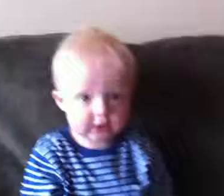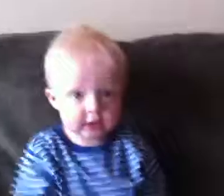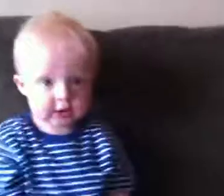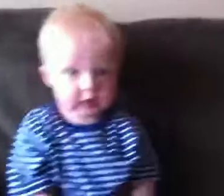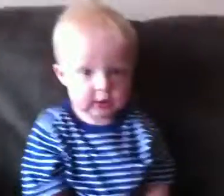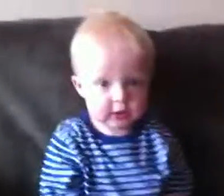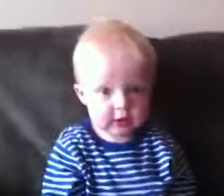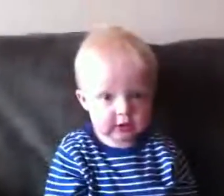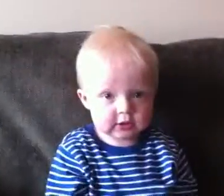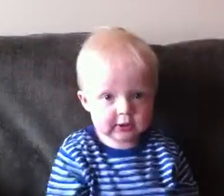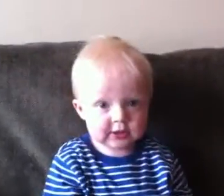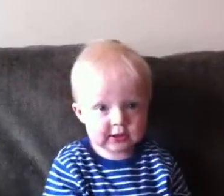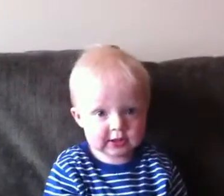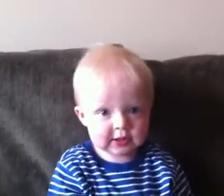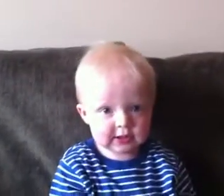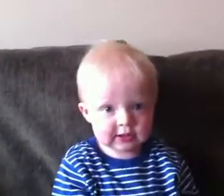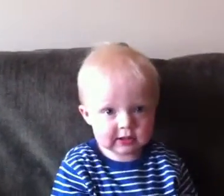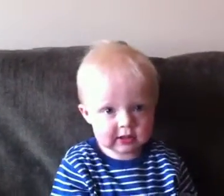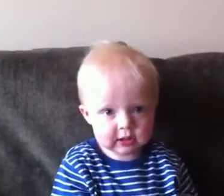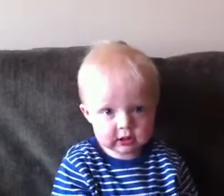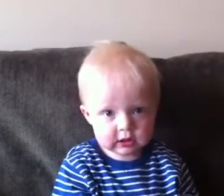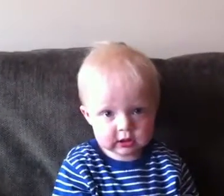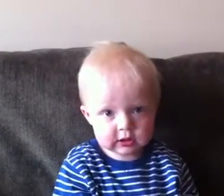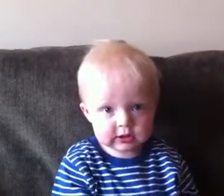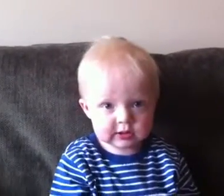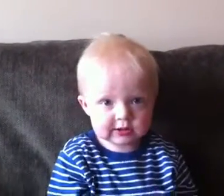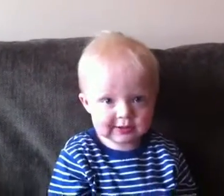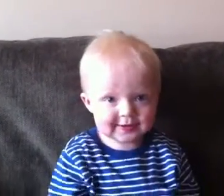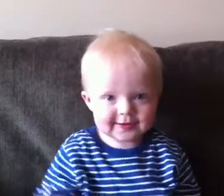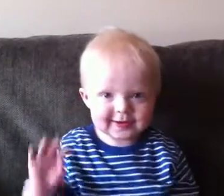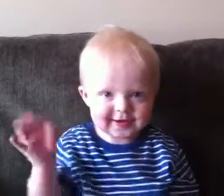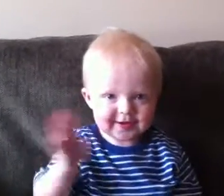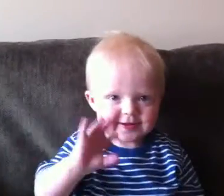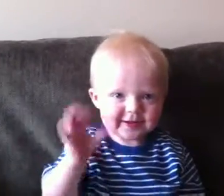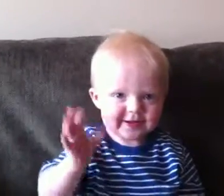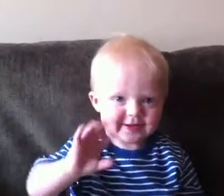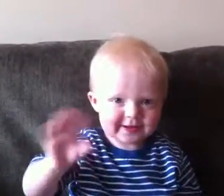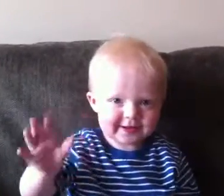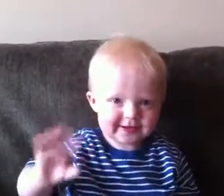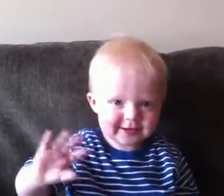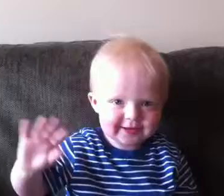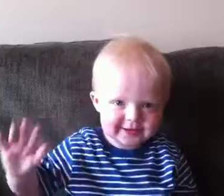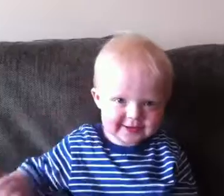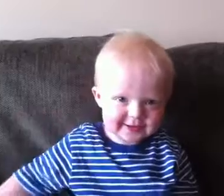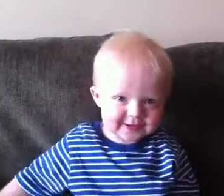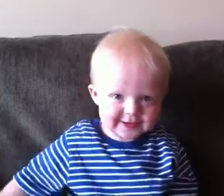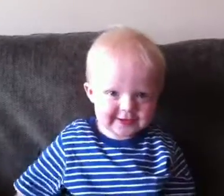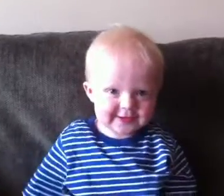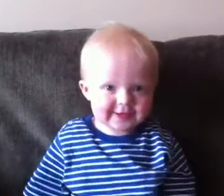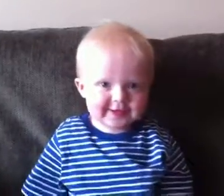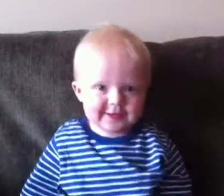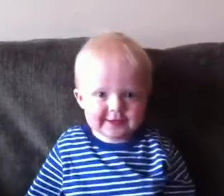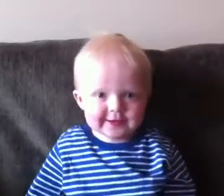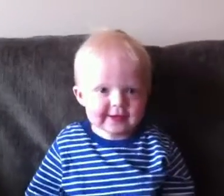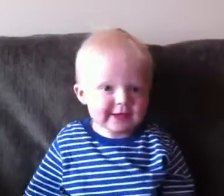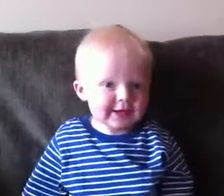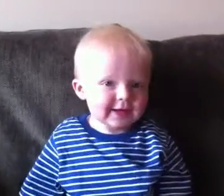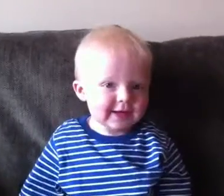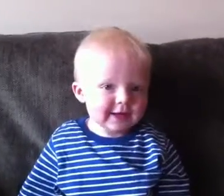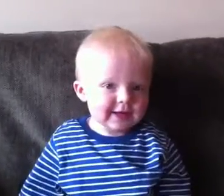Okay, Bennett can you say hi? Hi, very good. Can you show